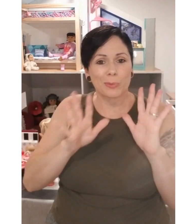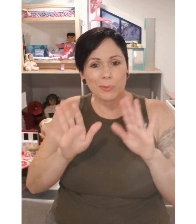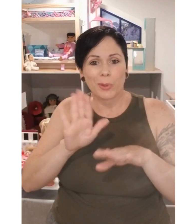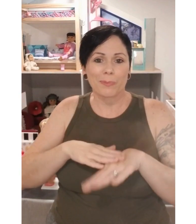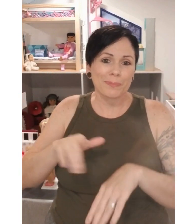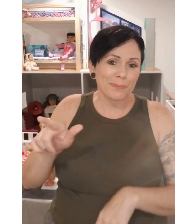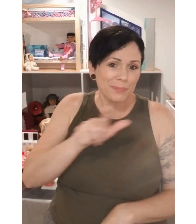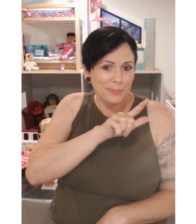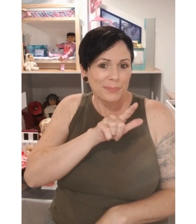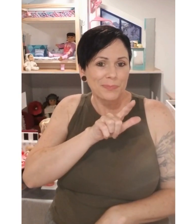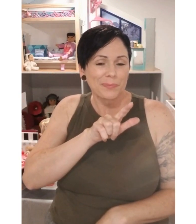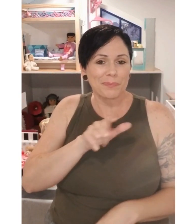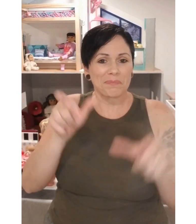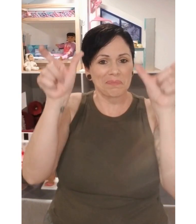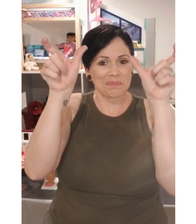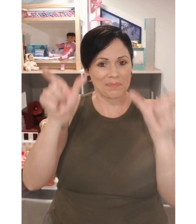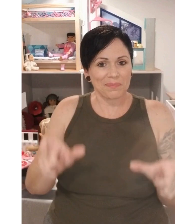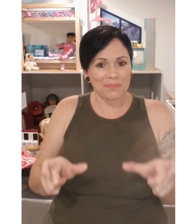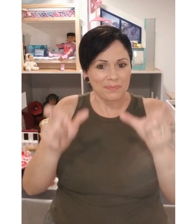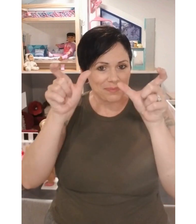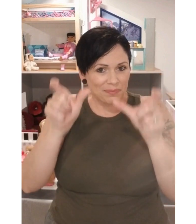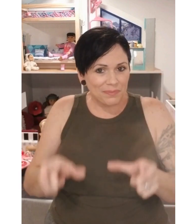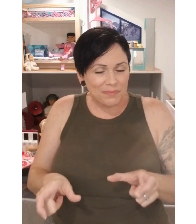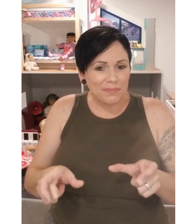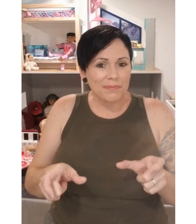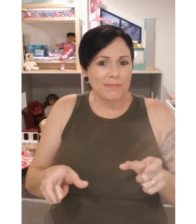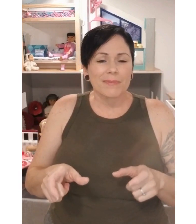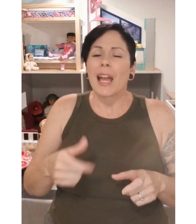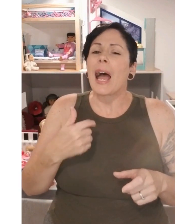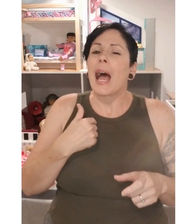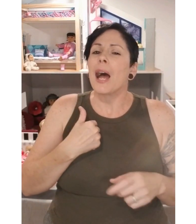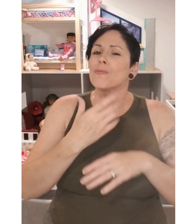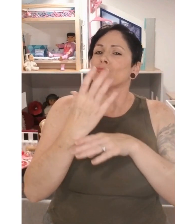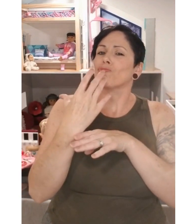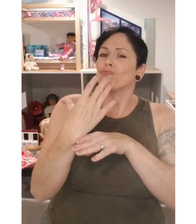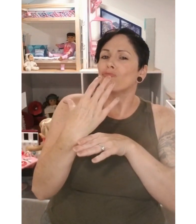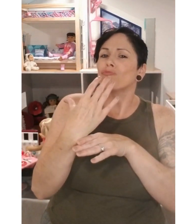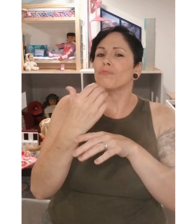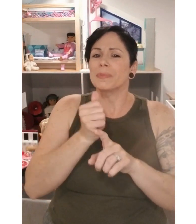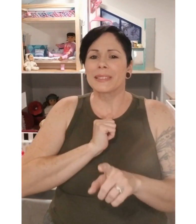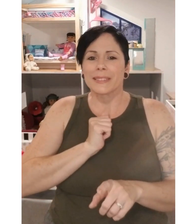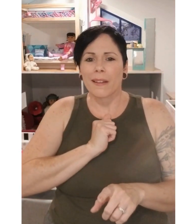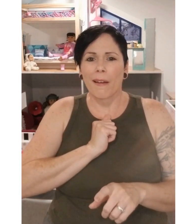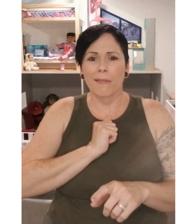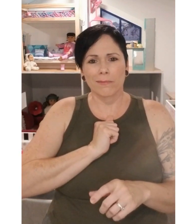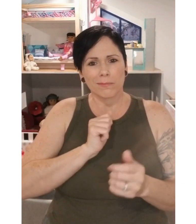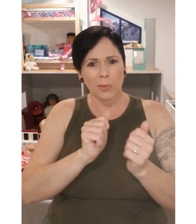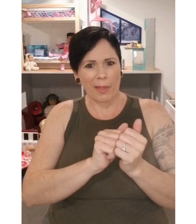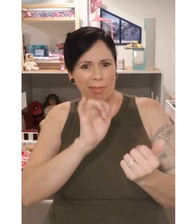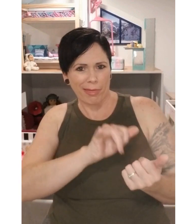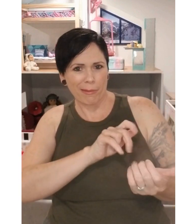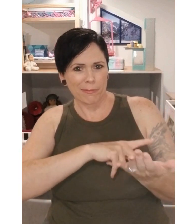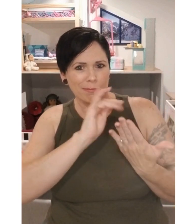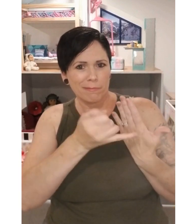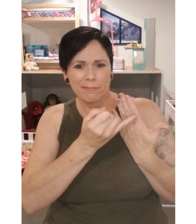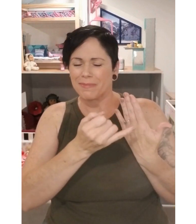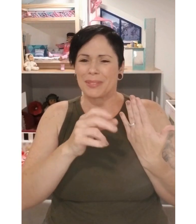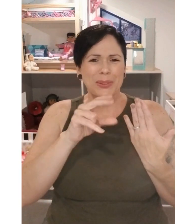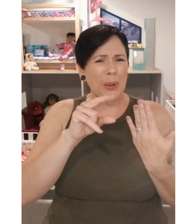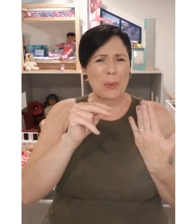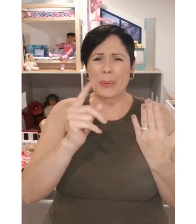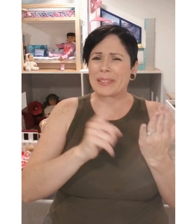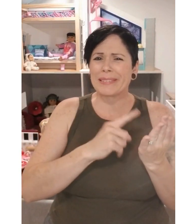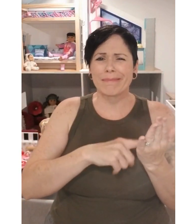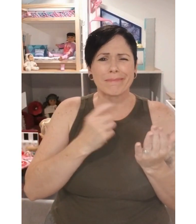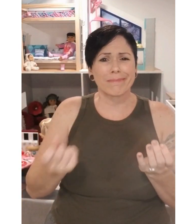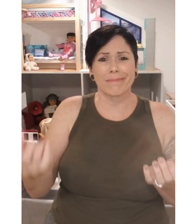on the left. And I am not doing any video of it. Sometimes it's just too hard to manage all of the